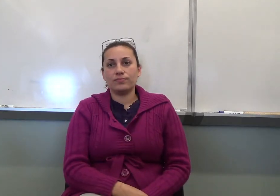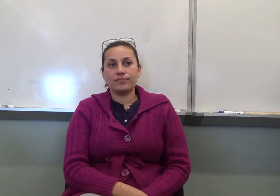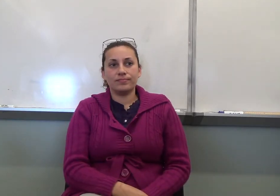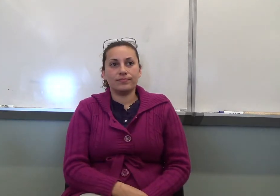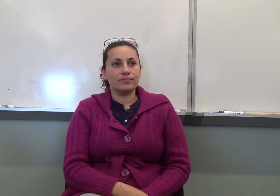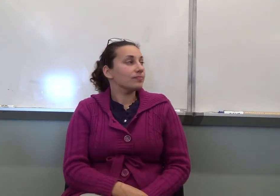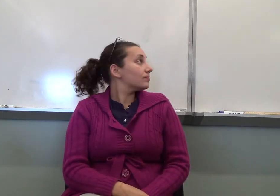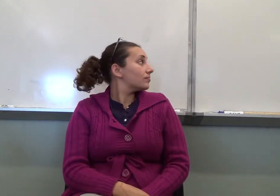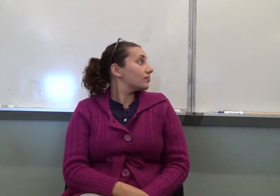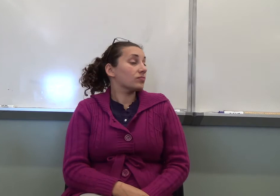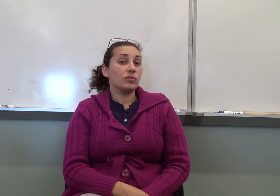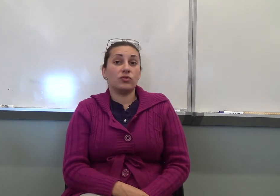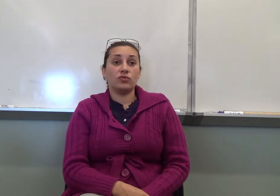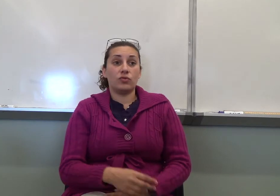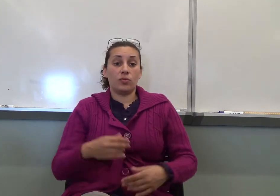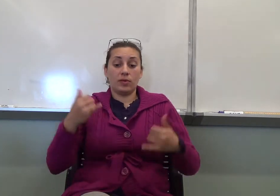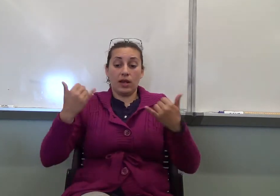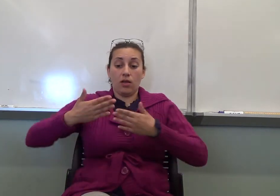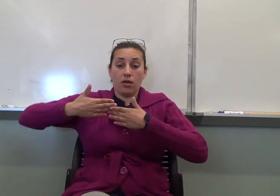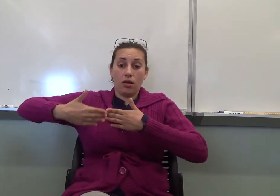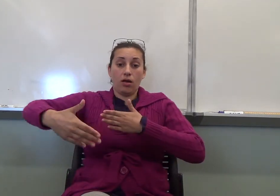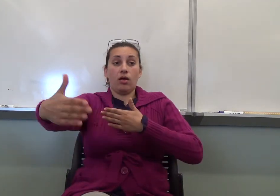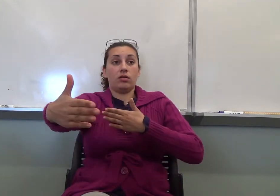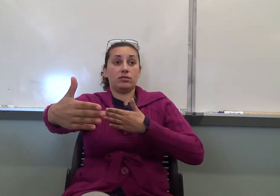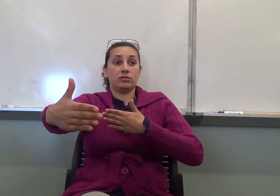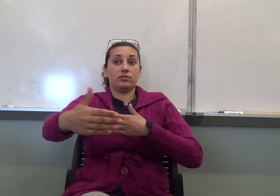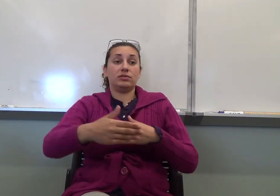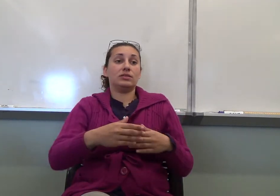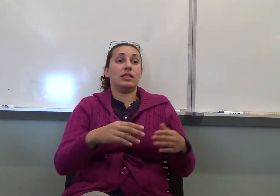So from now on, the definition of subtraction goes like this.